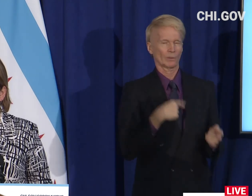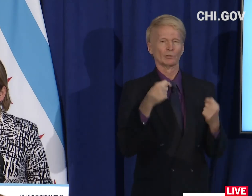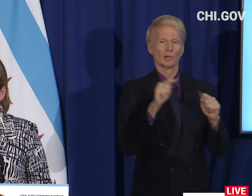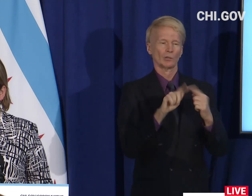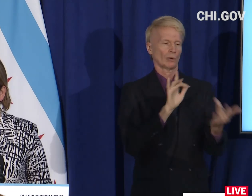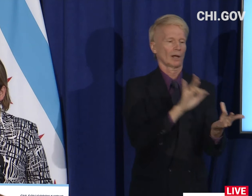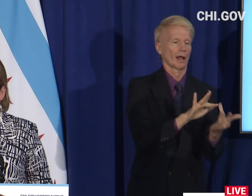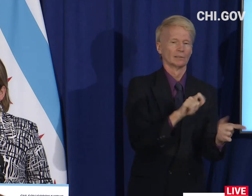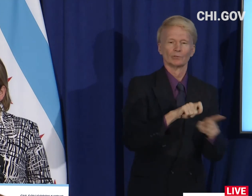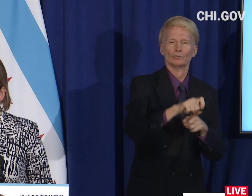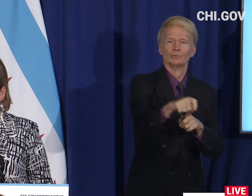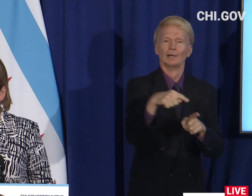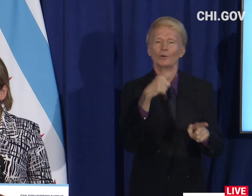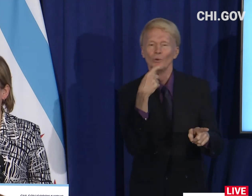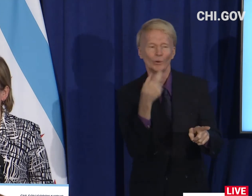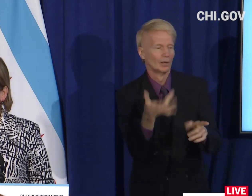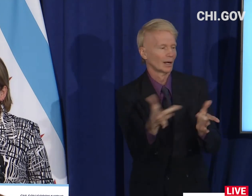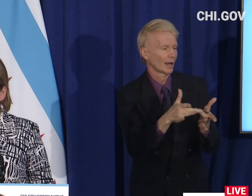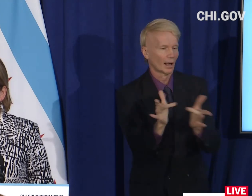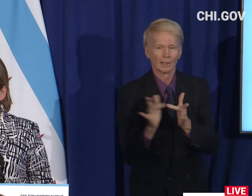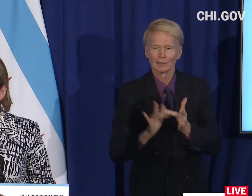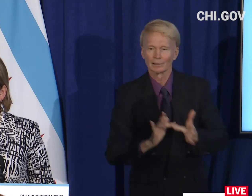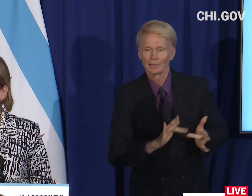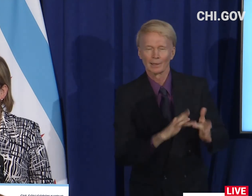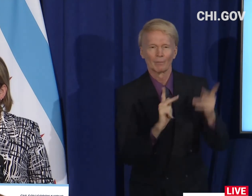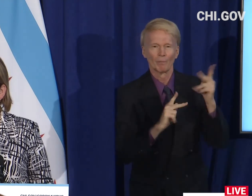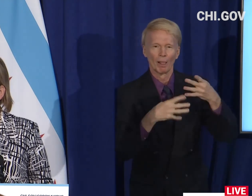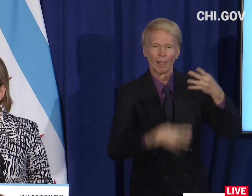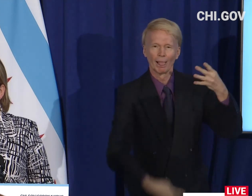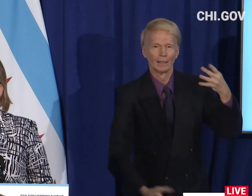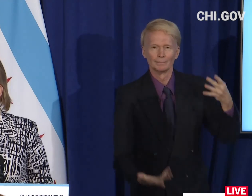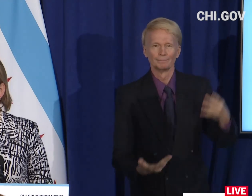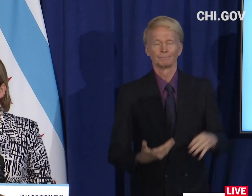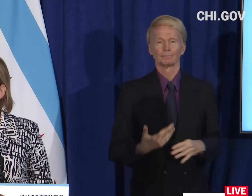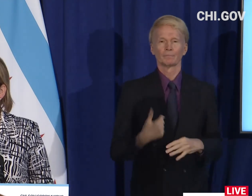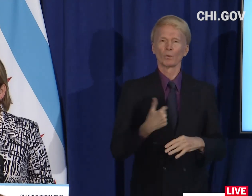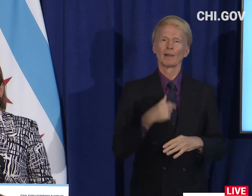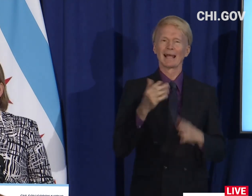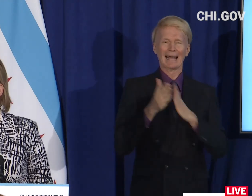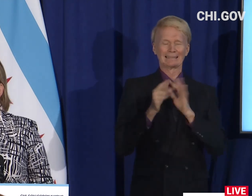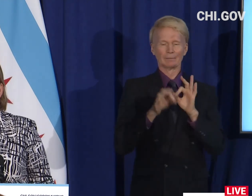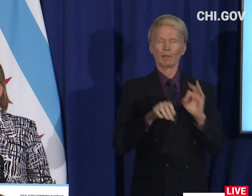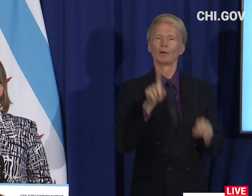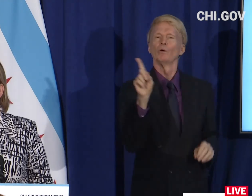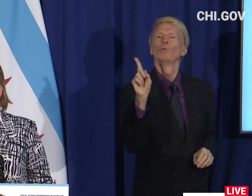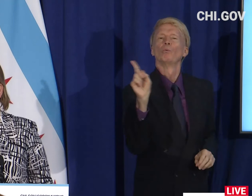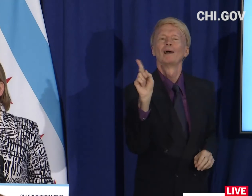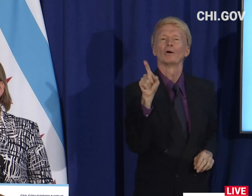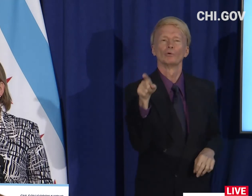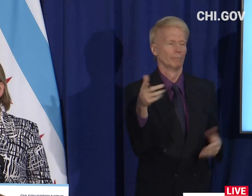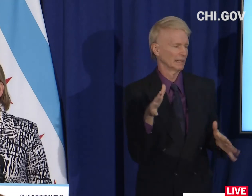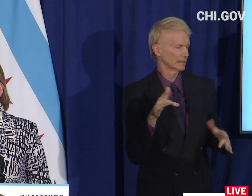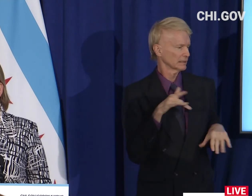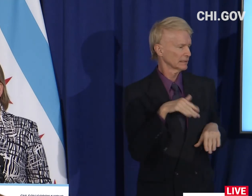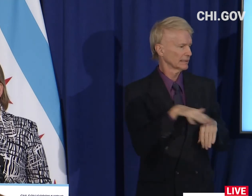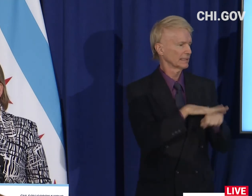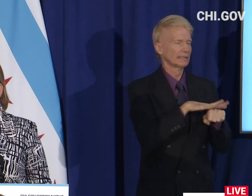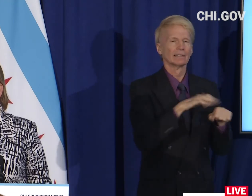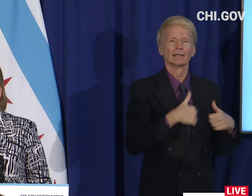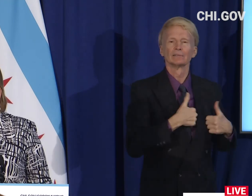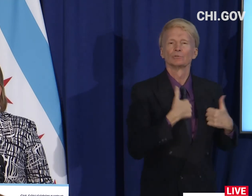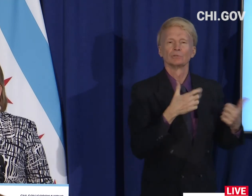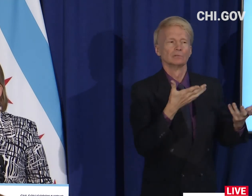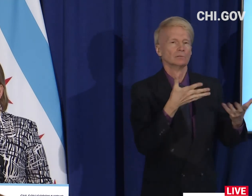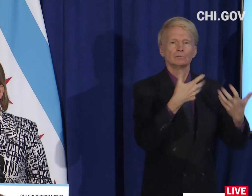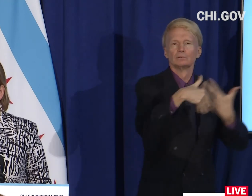tracing. What we do when we have a case is we ask, where have you been? Who have you been in contact with? And it